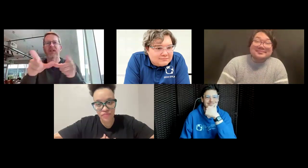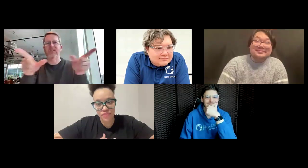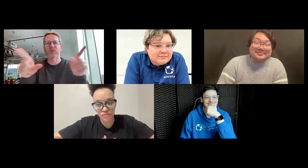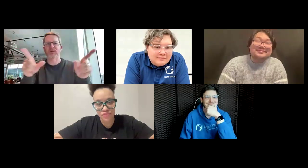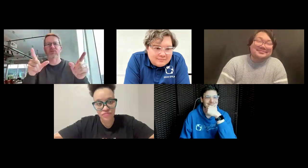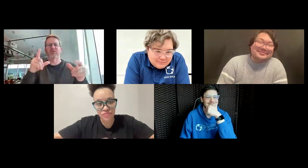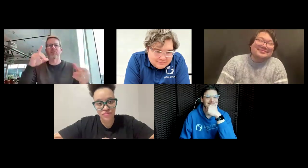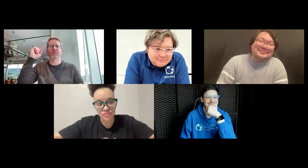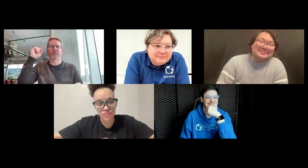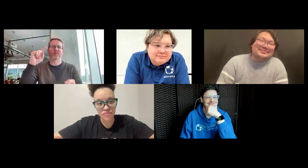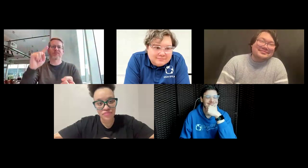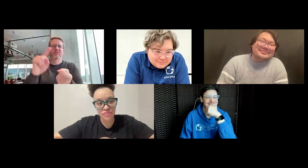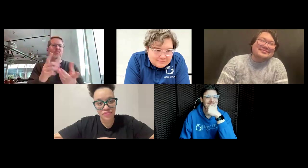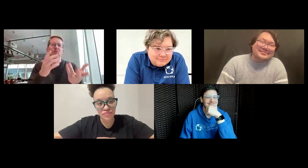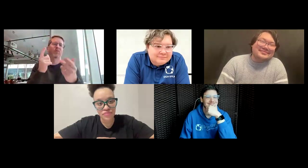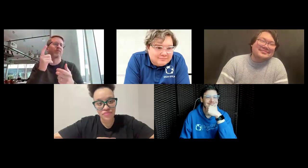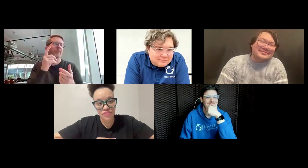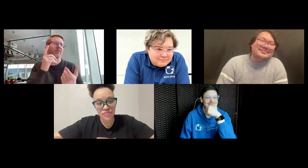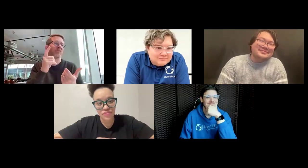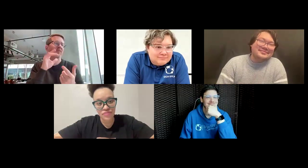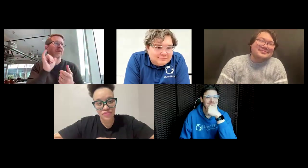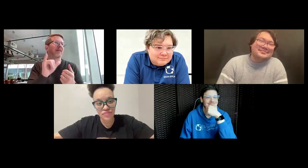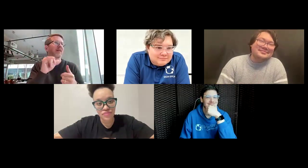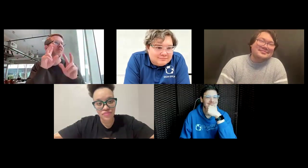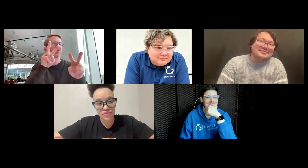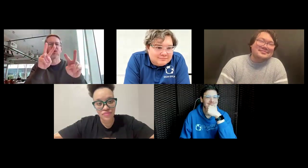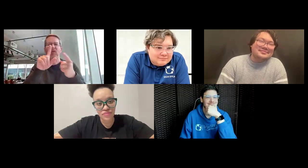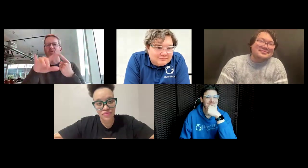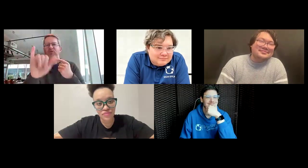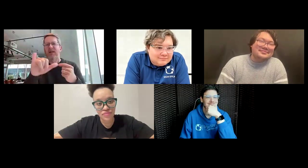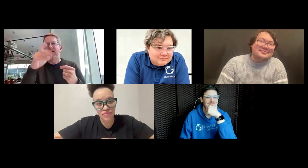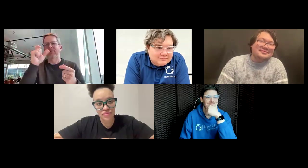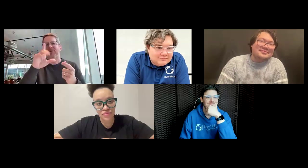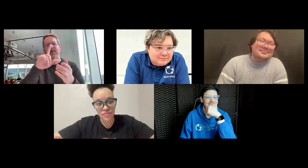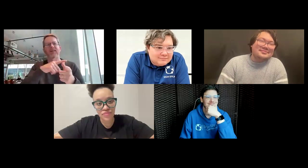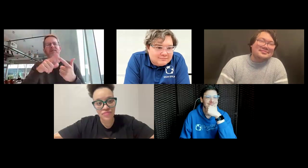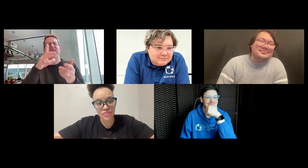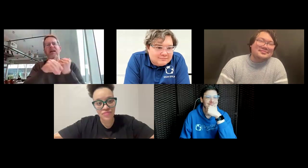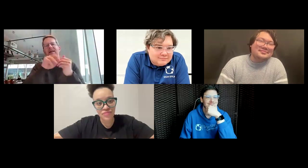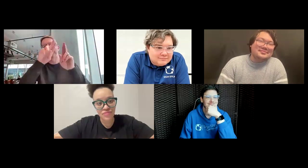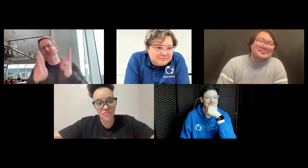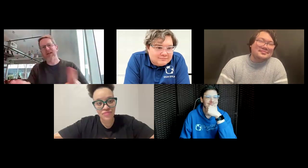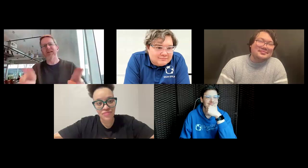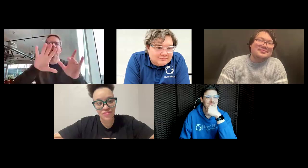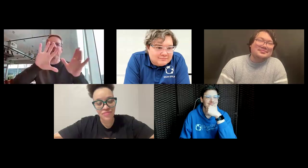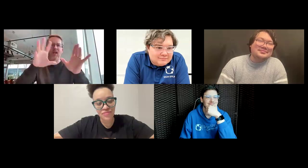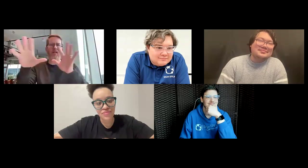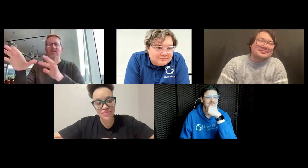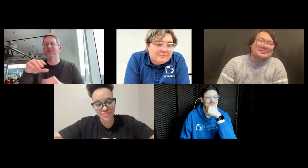by a lot as you go forward with the different languages, right? So that's what I'm kind of looking forward to, is just,